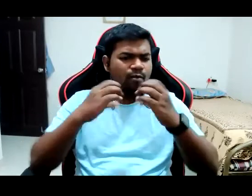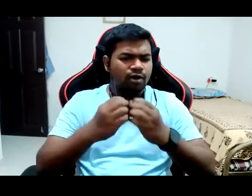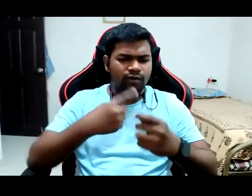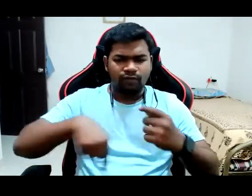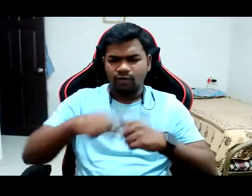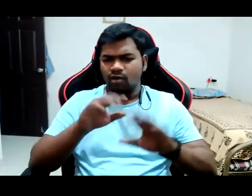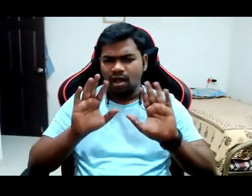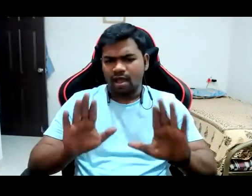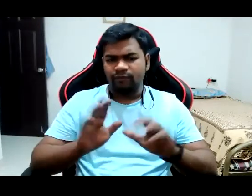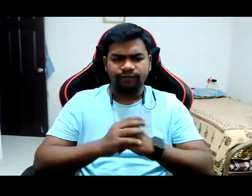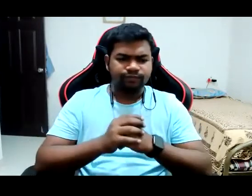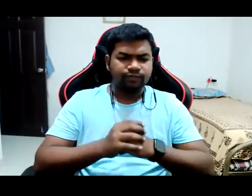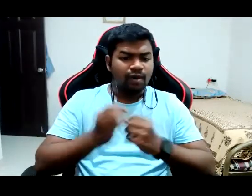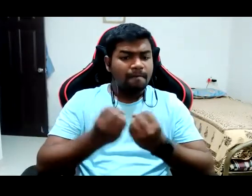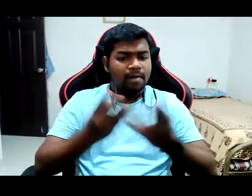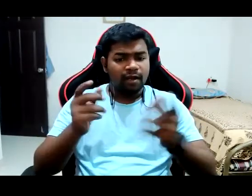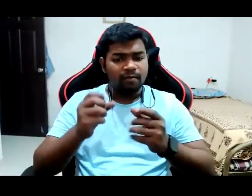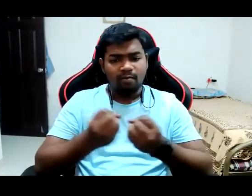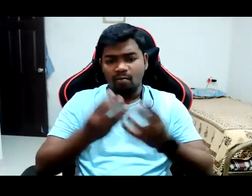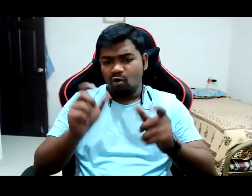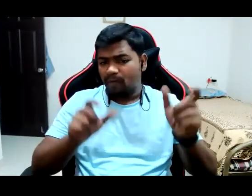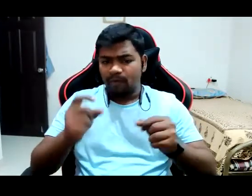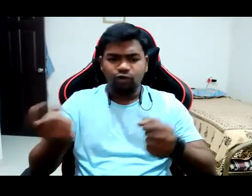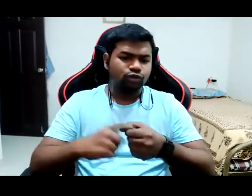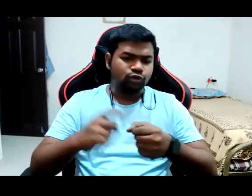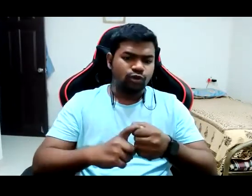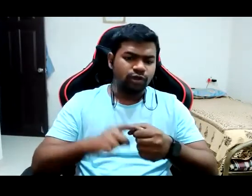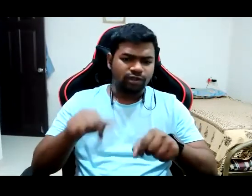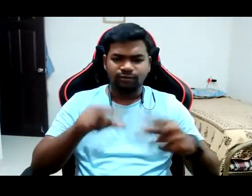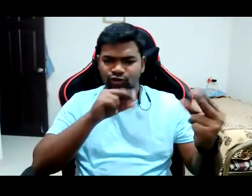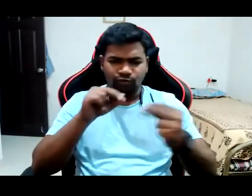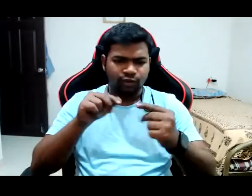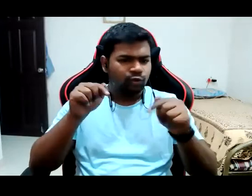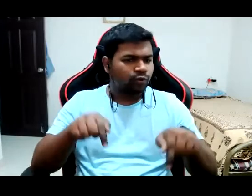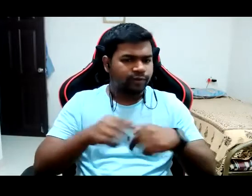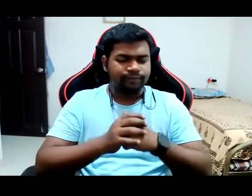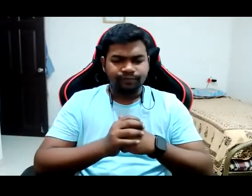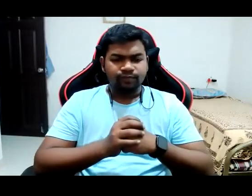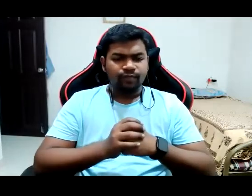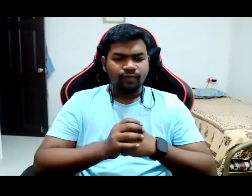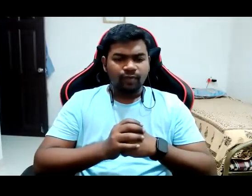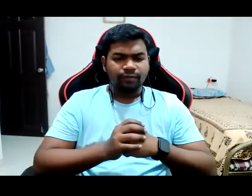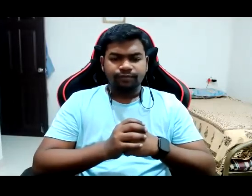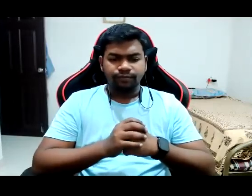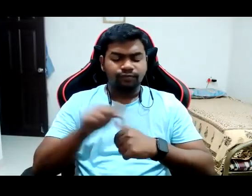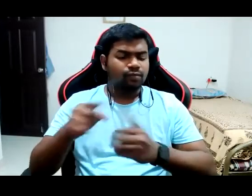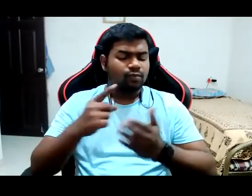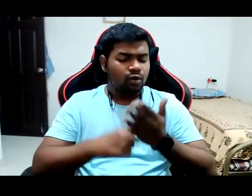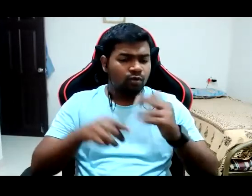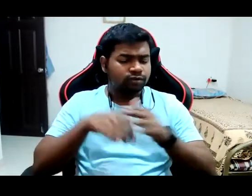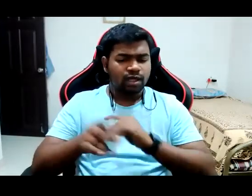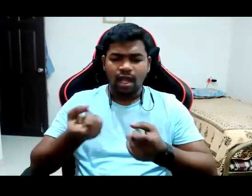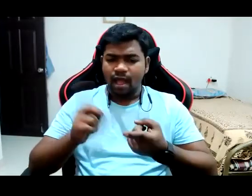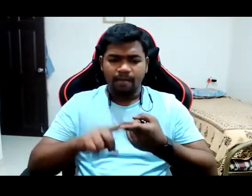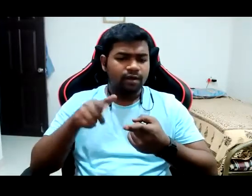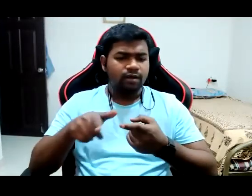on Discord right now, and many more people joining as we speak today. So that's kind of like essentially what is going to be happening in the